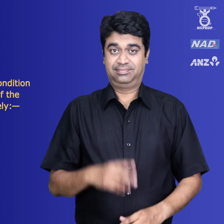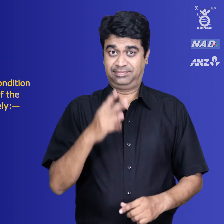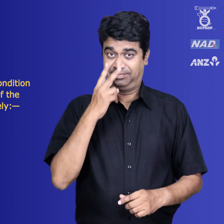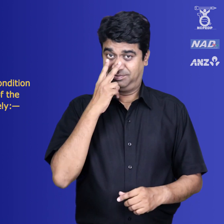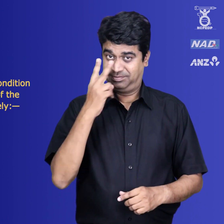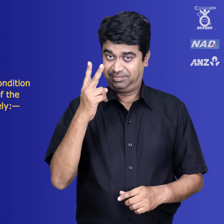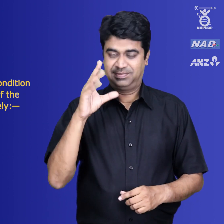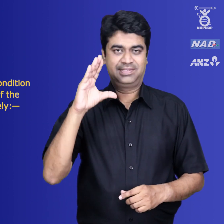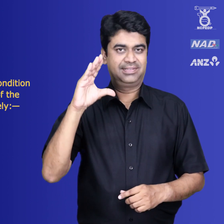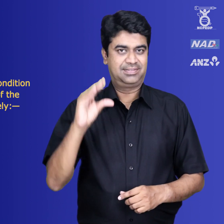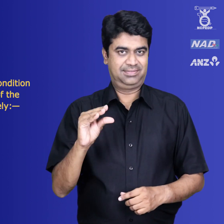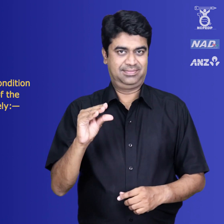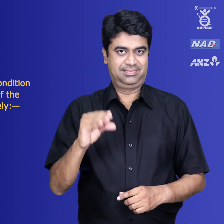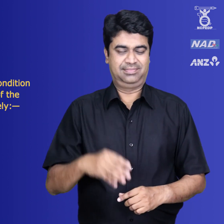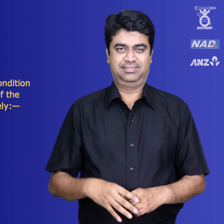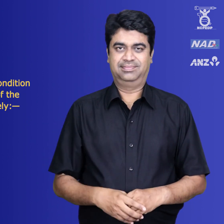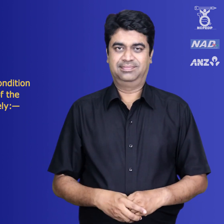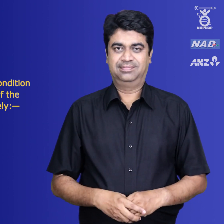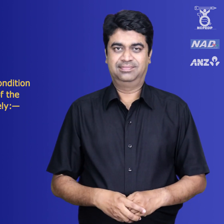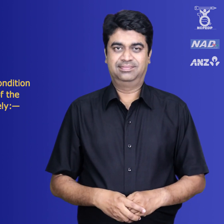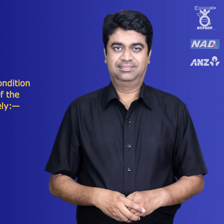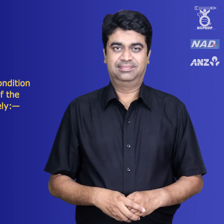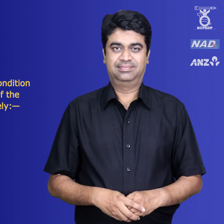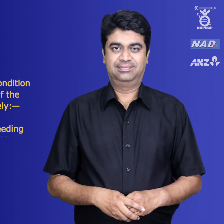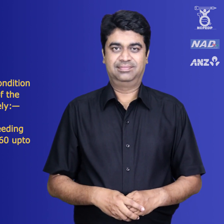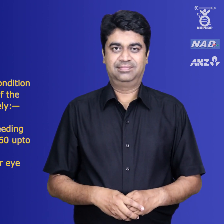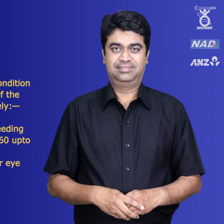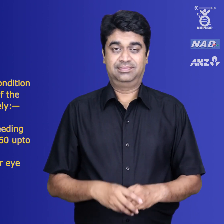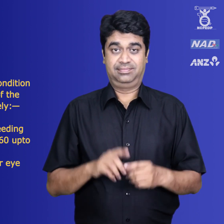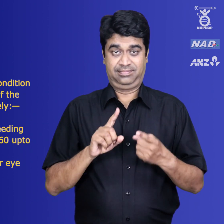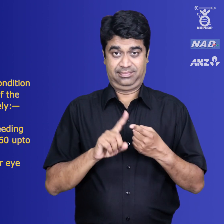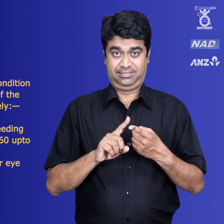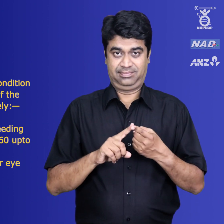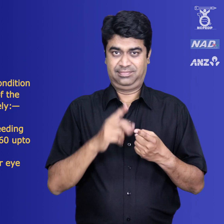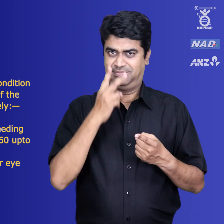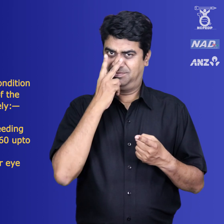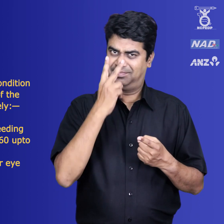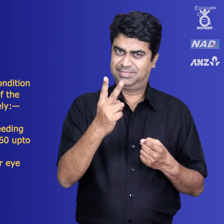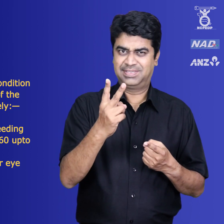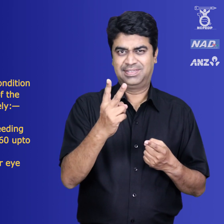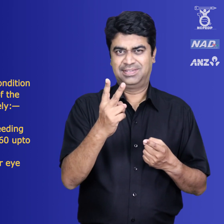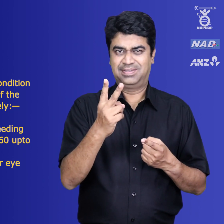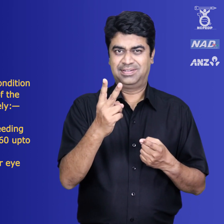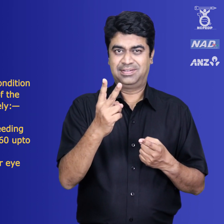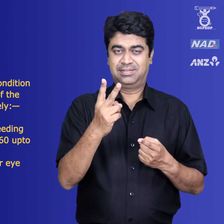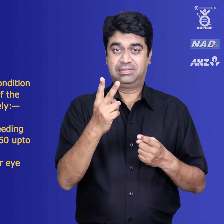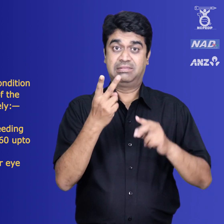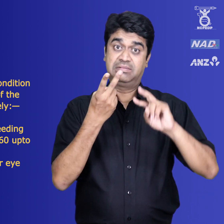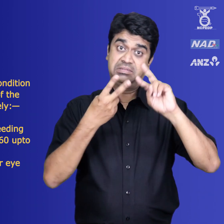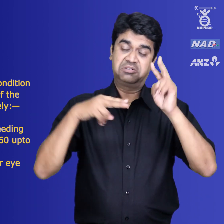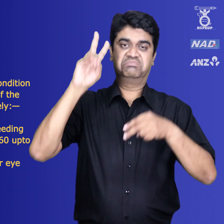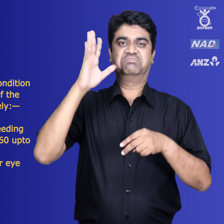Low vision means a condition where a person has any of the following conditions,